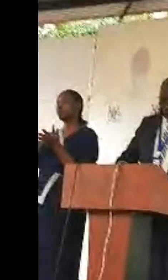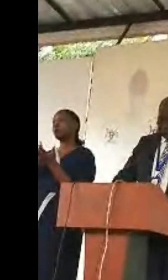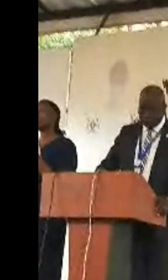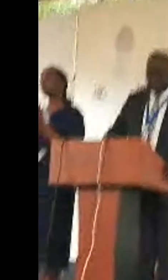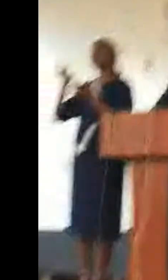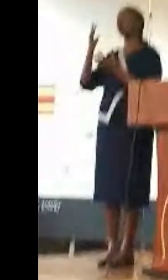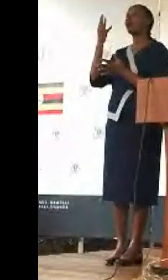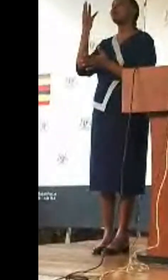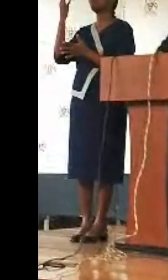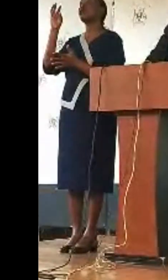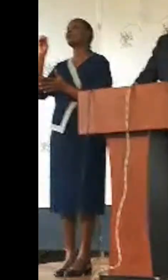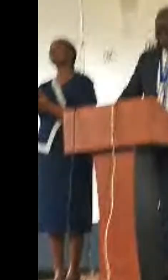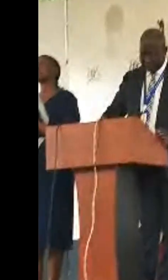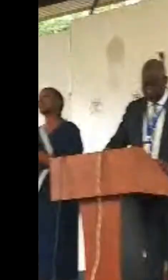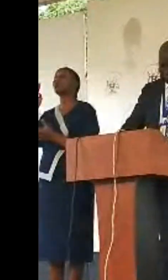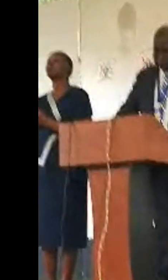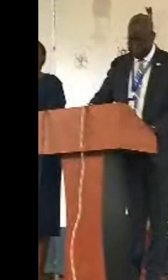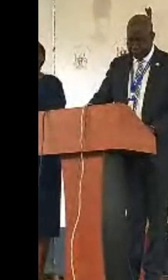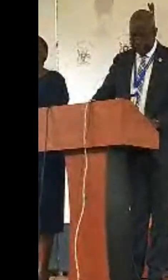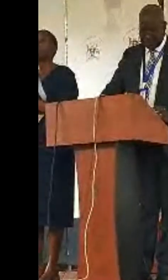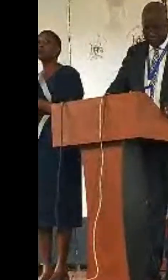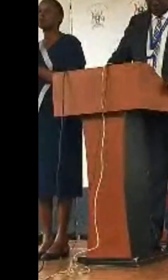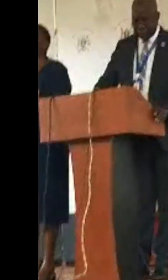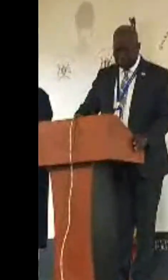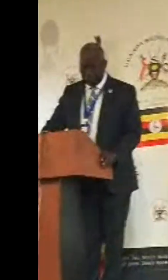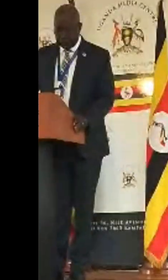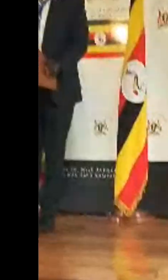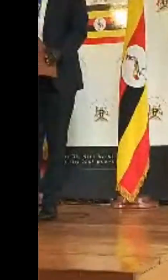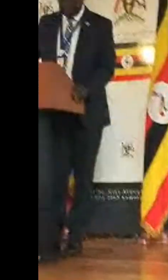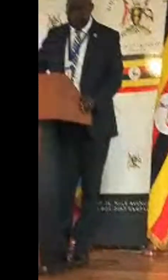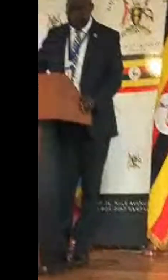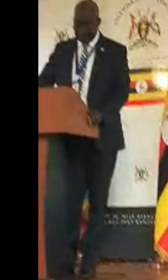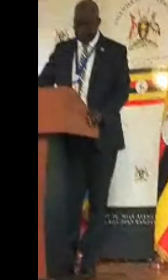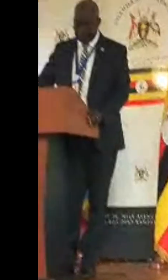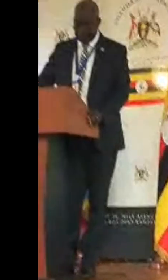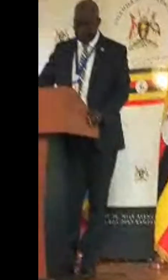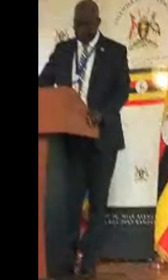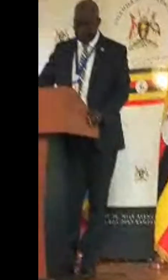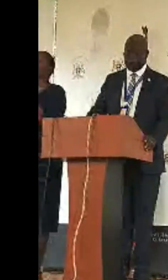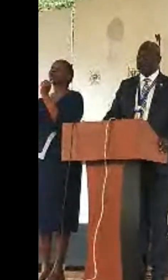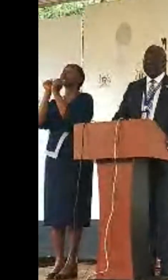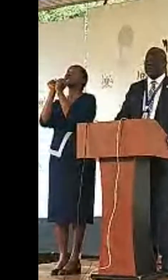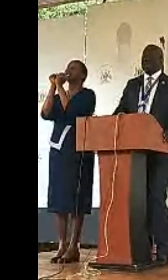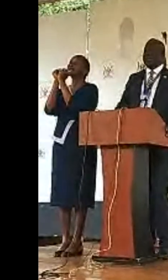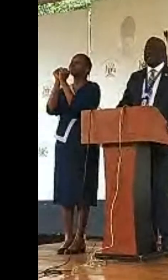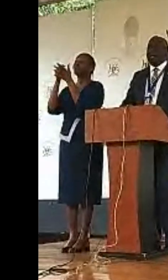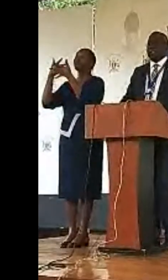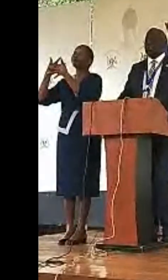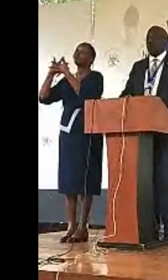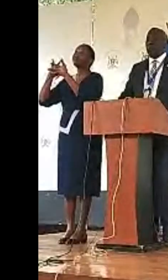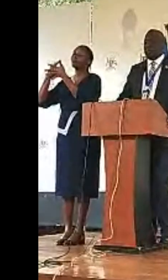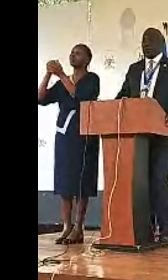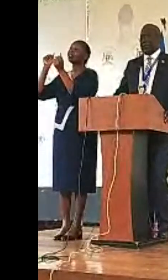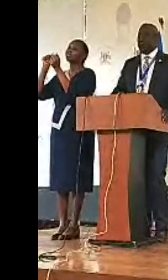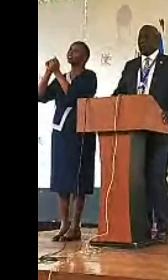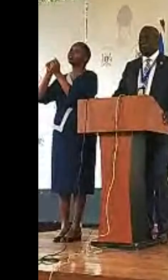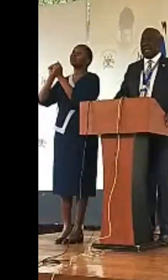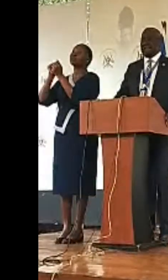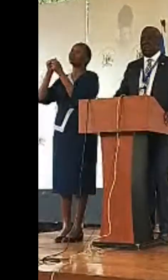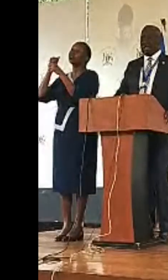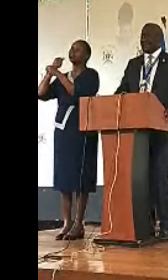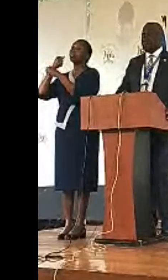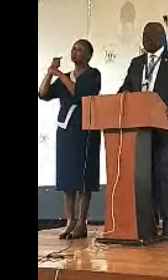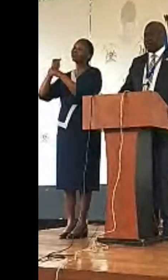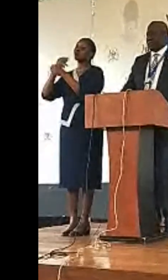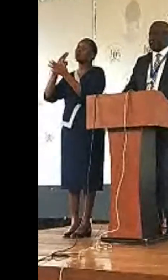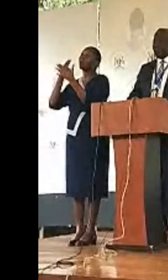million shillings for 2,000 currency points, or a term of imprisonment not exceeding 10 years for both.